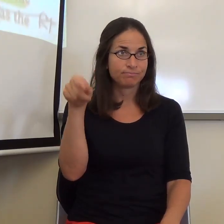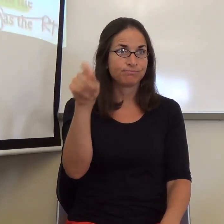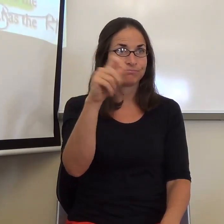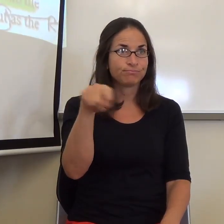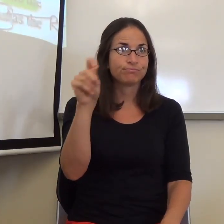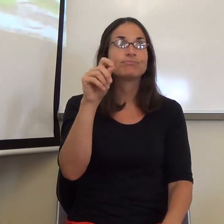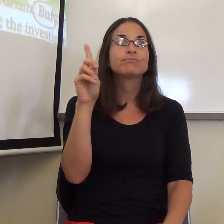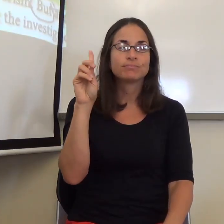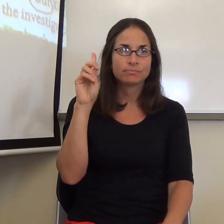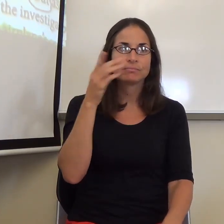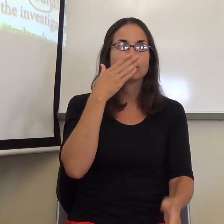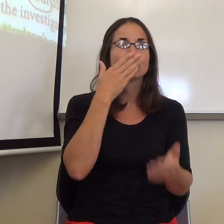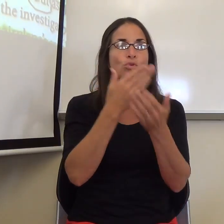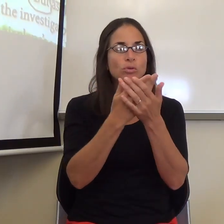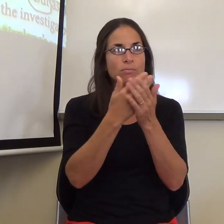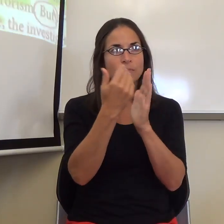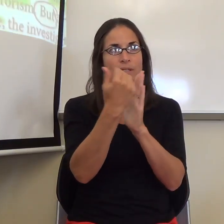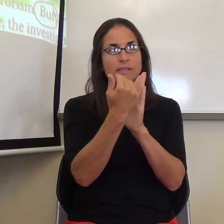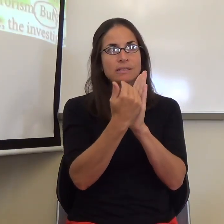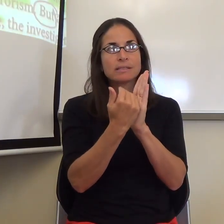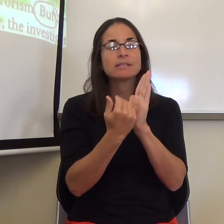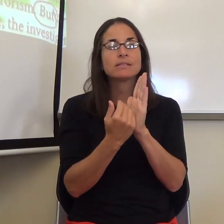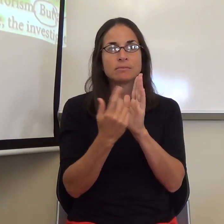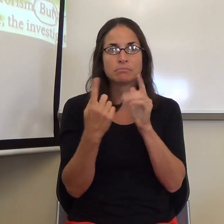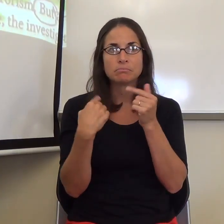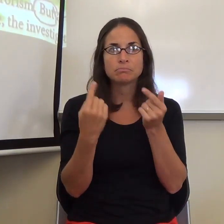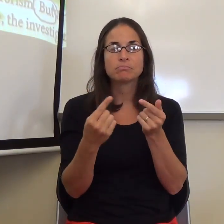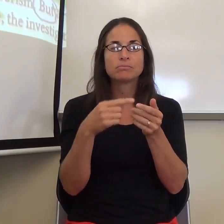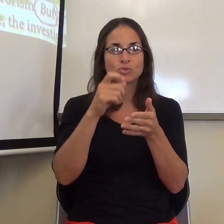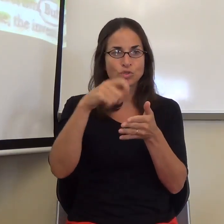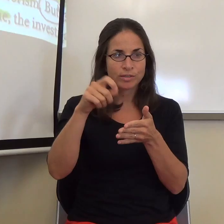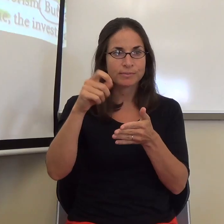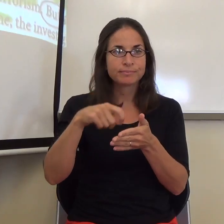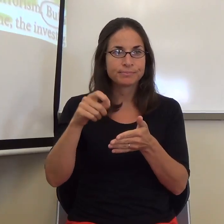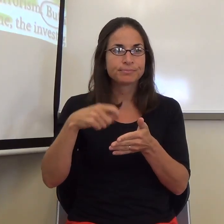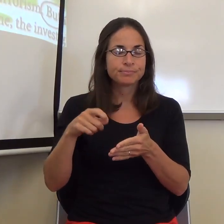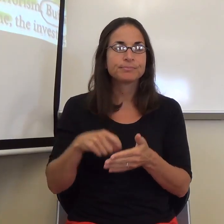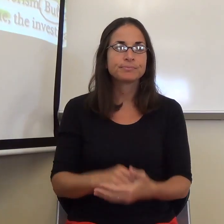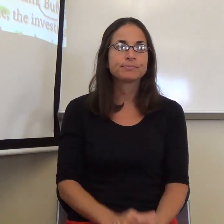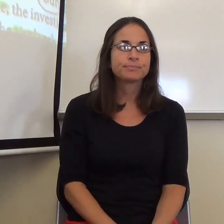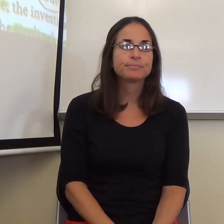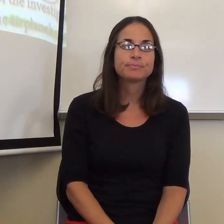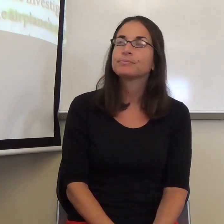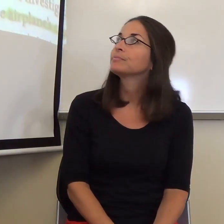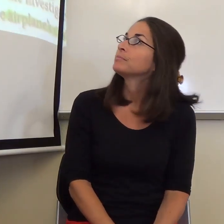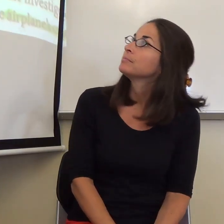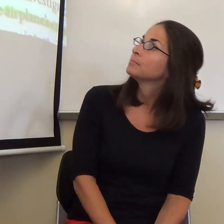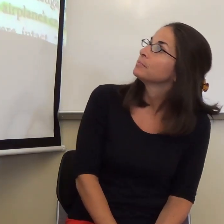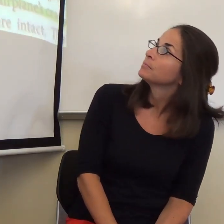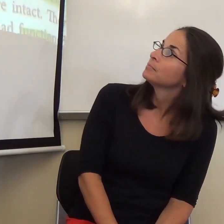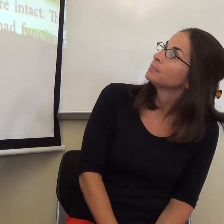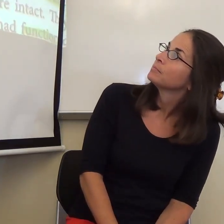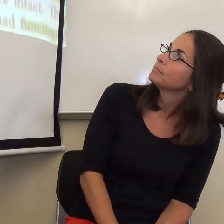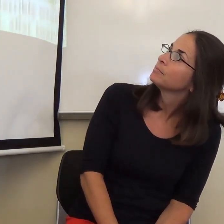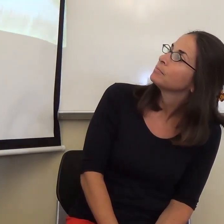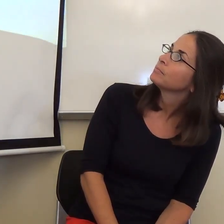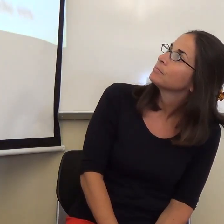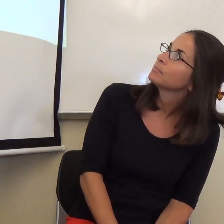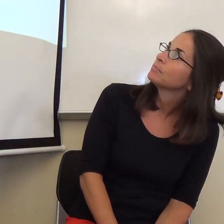good list to just use as a checklist. Look for a phrase that indicates a list of things. Does this one